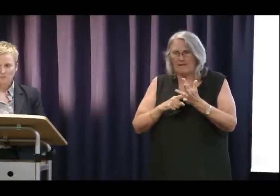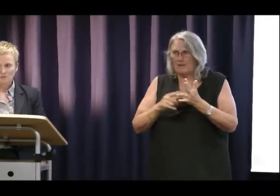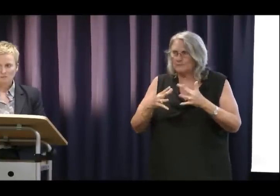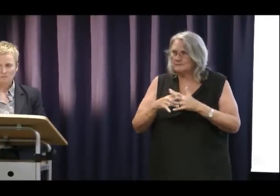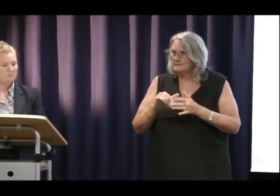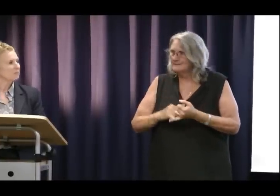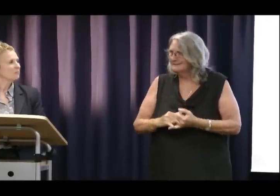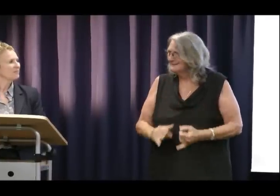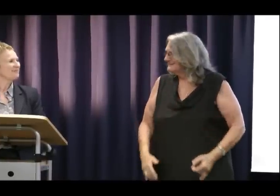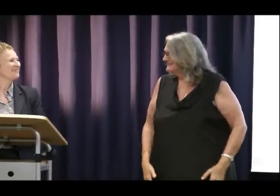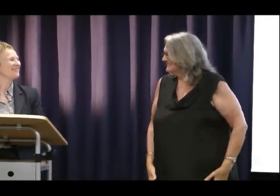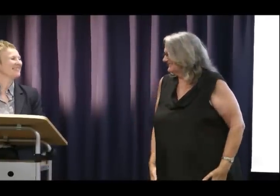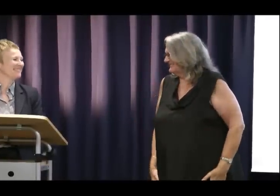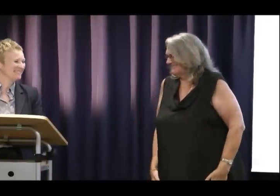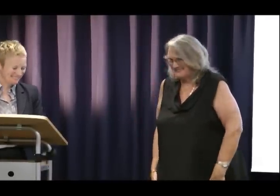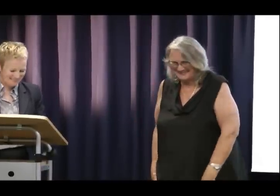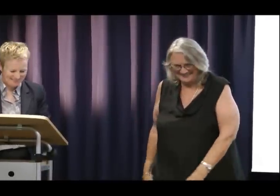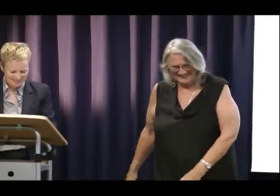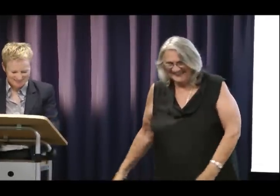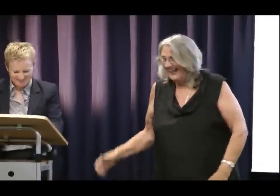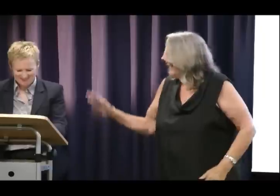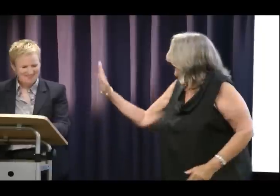strange bedfellows.